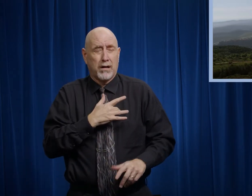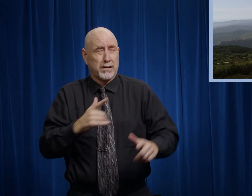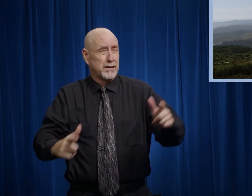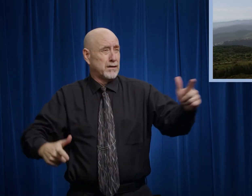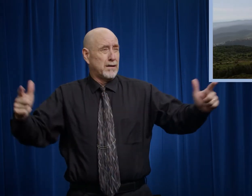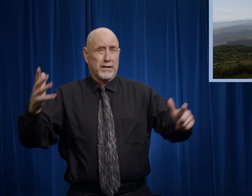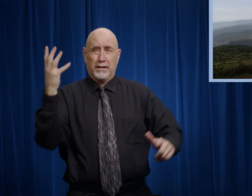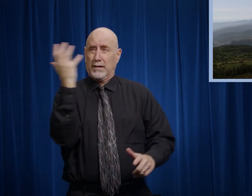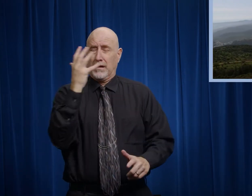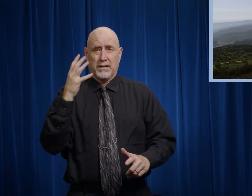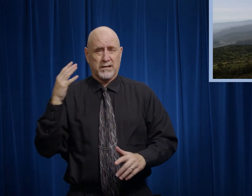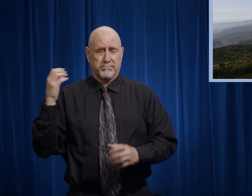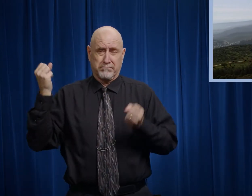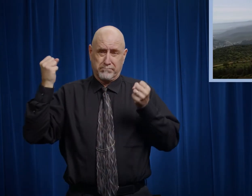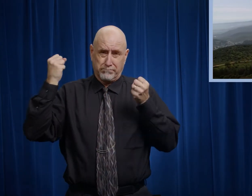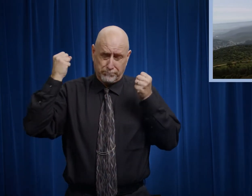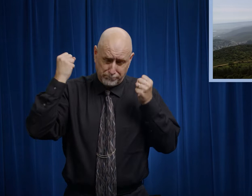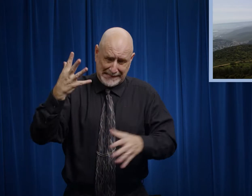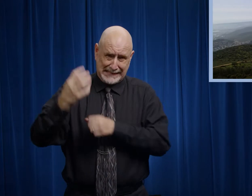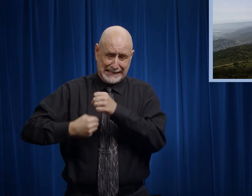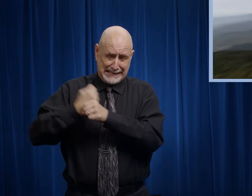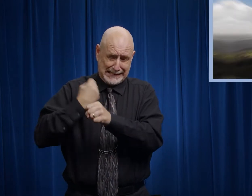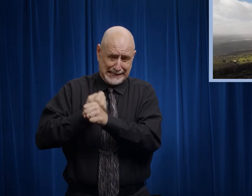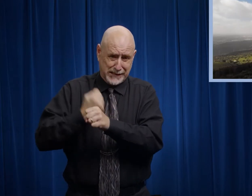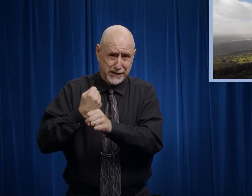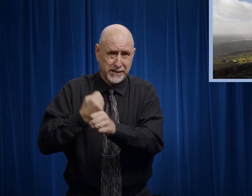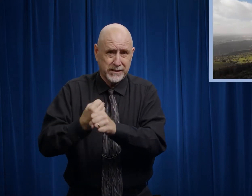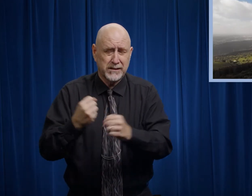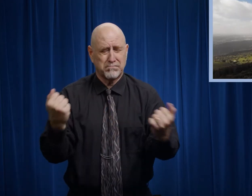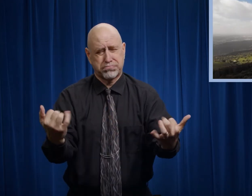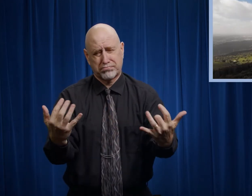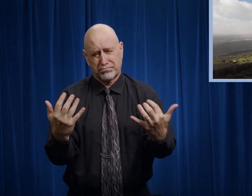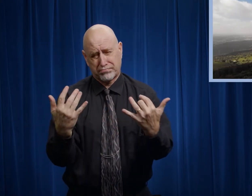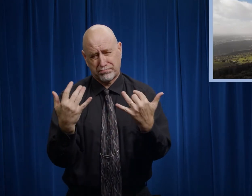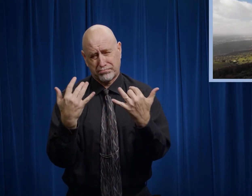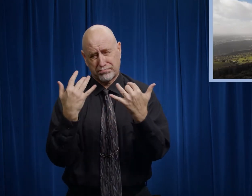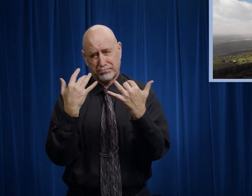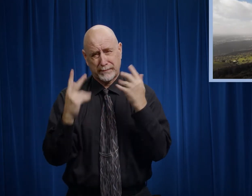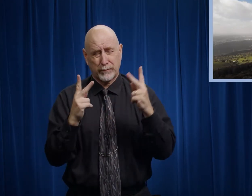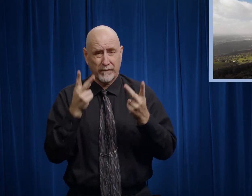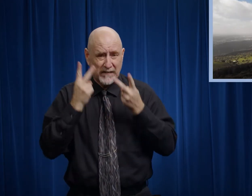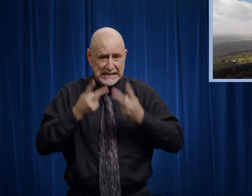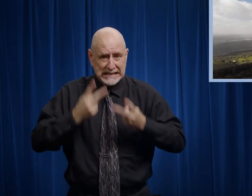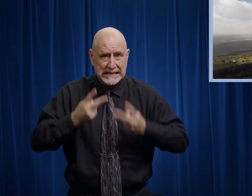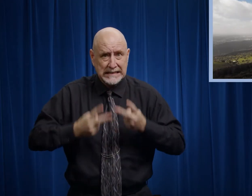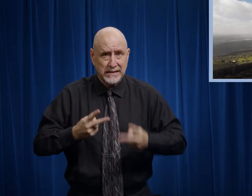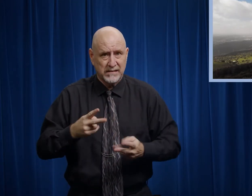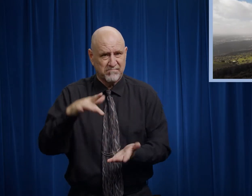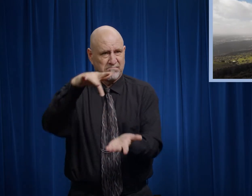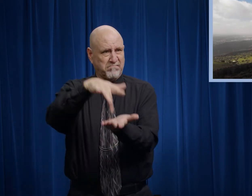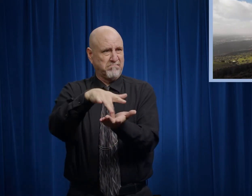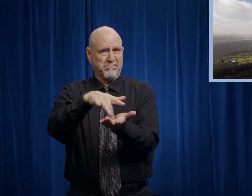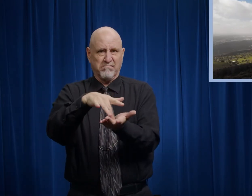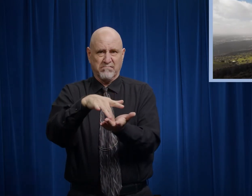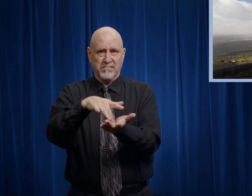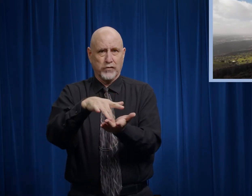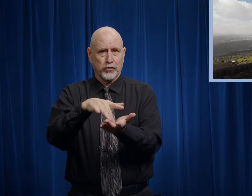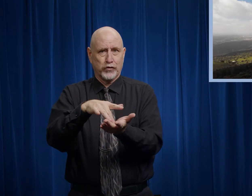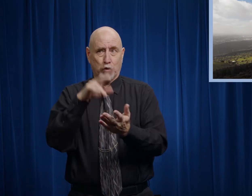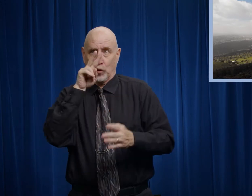of this place has for generations lured countless numbers of visitors who have come here to not only take in